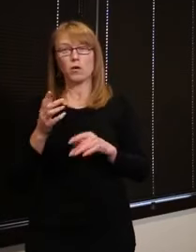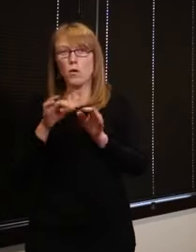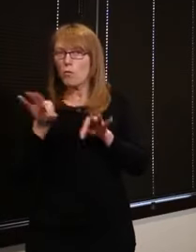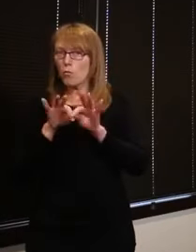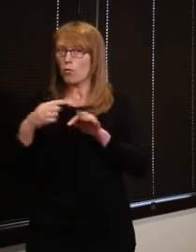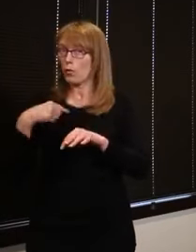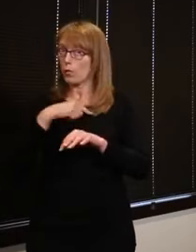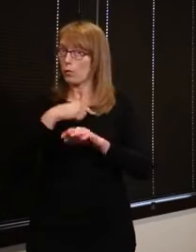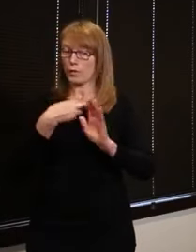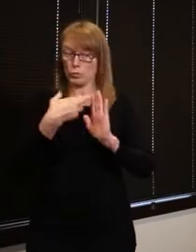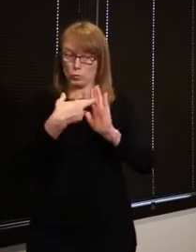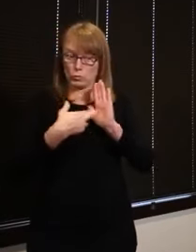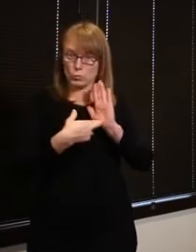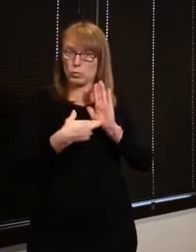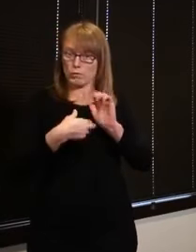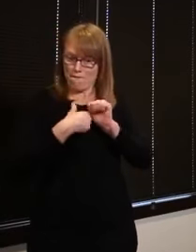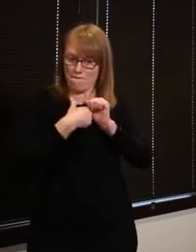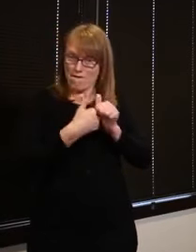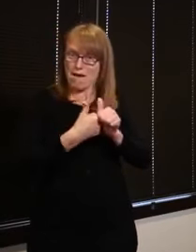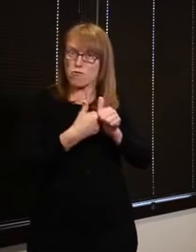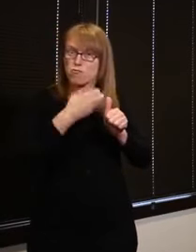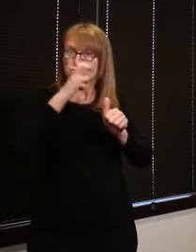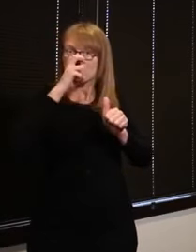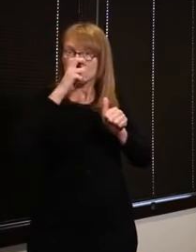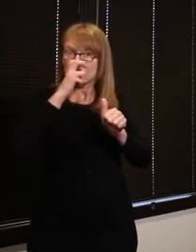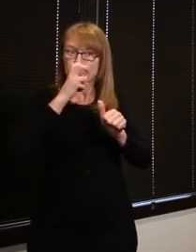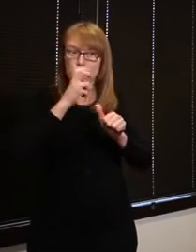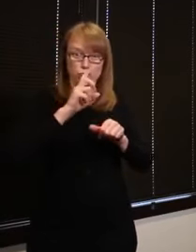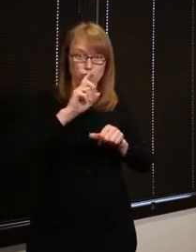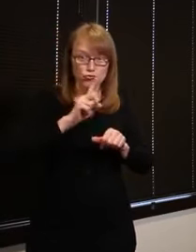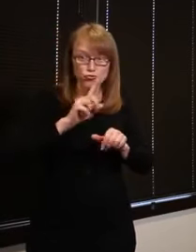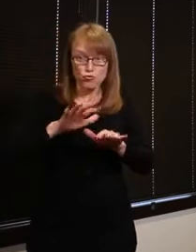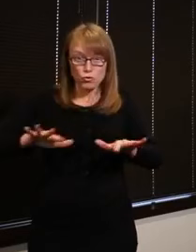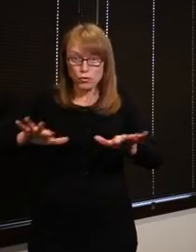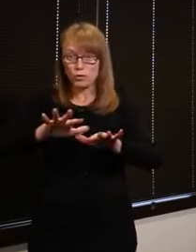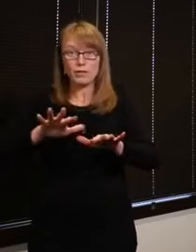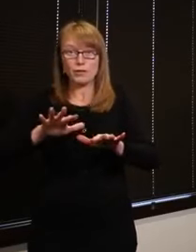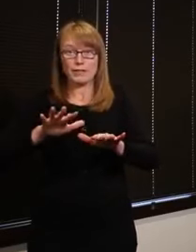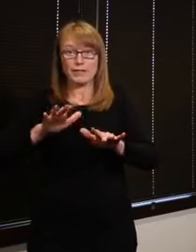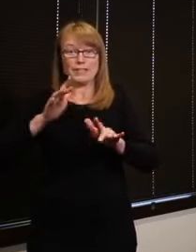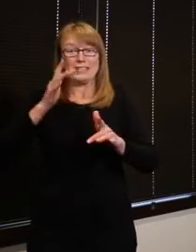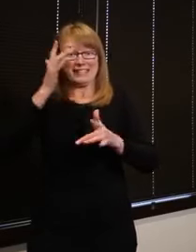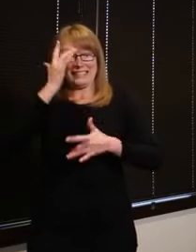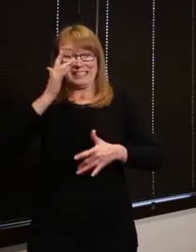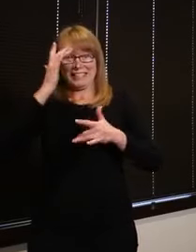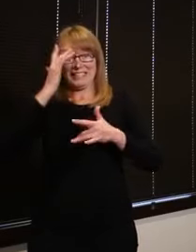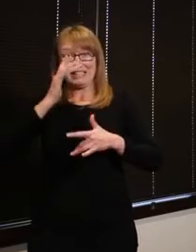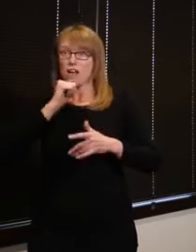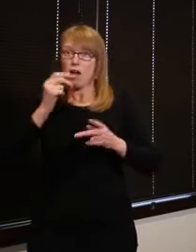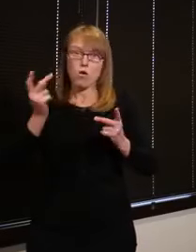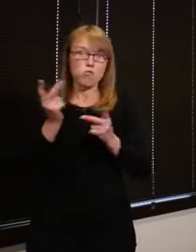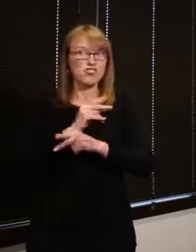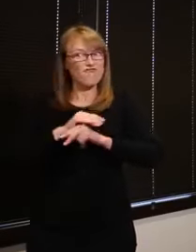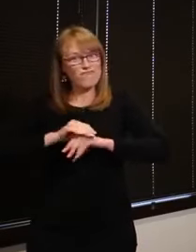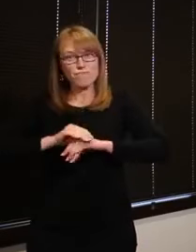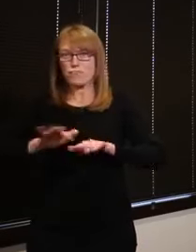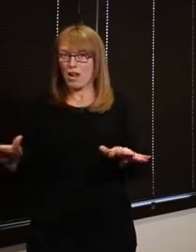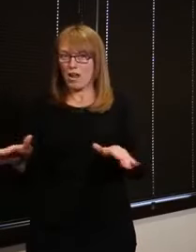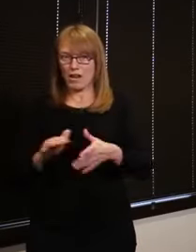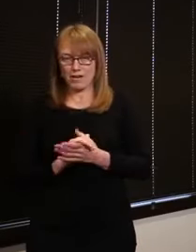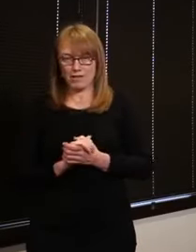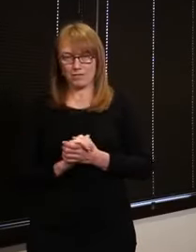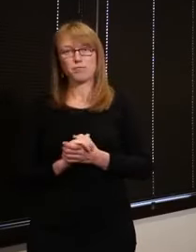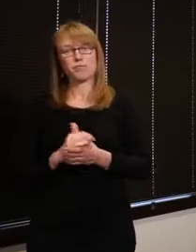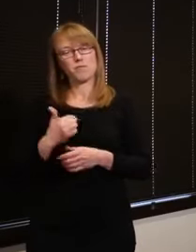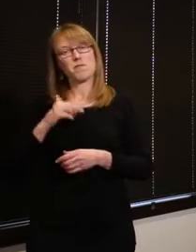lives. So I've continued to update you on those numbers of COVID patients in our intensive care units and patients on ventilators